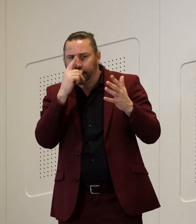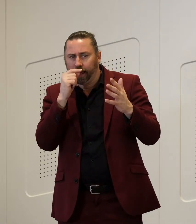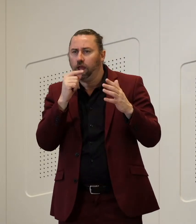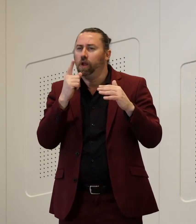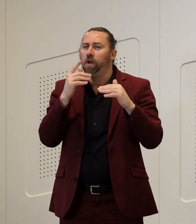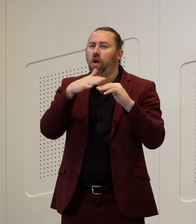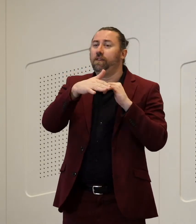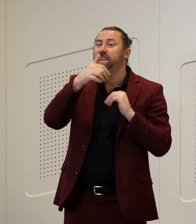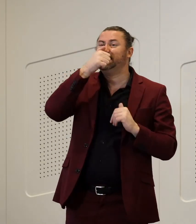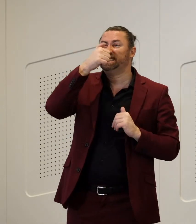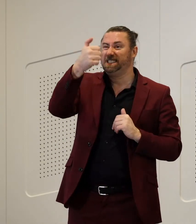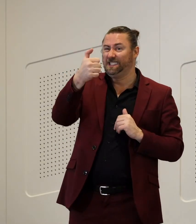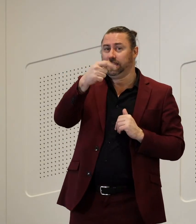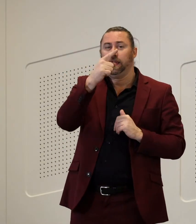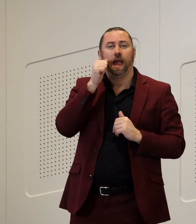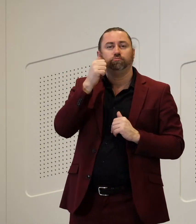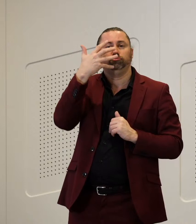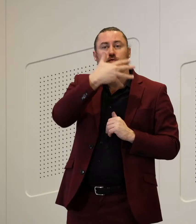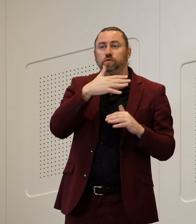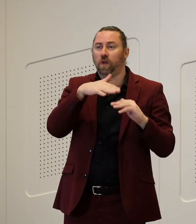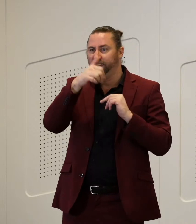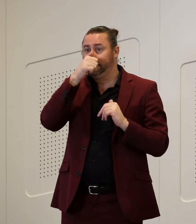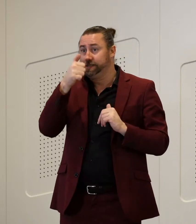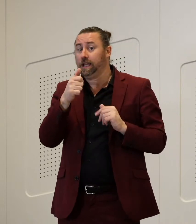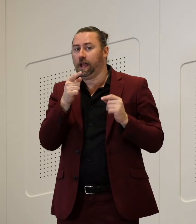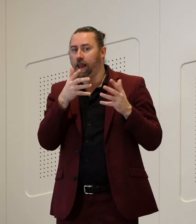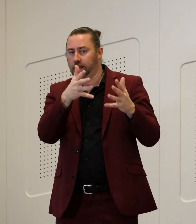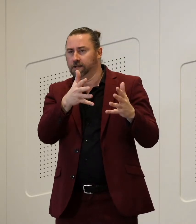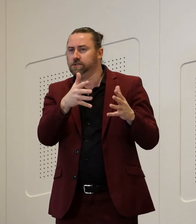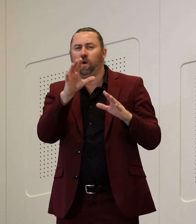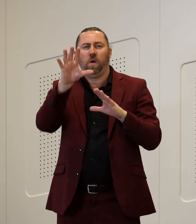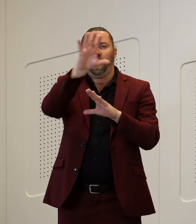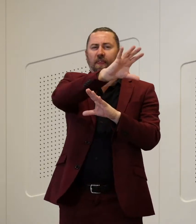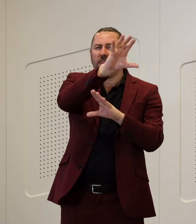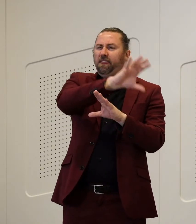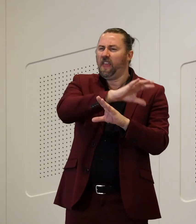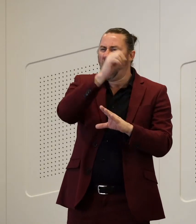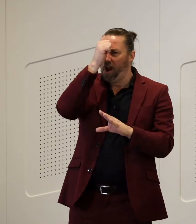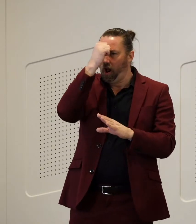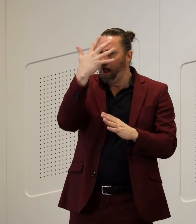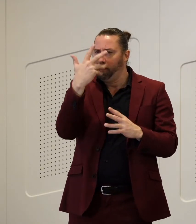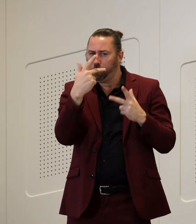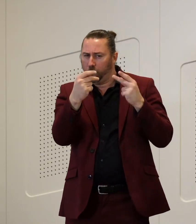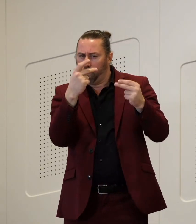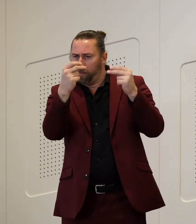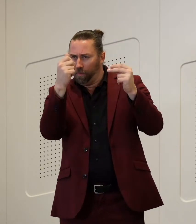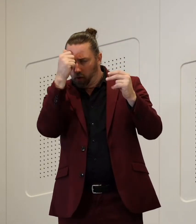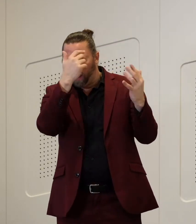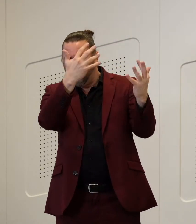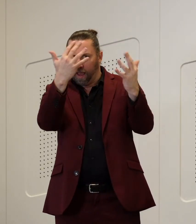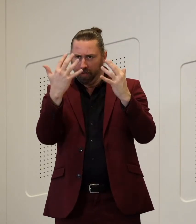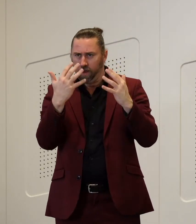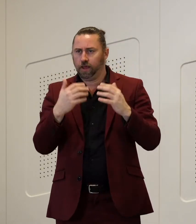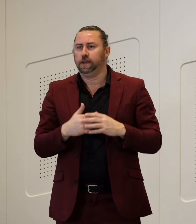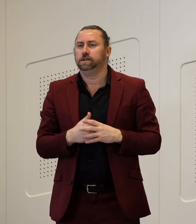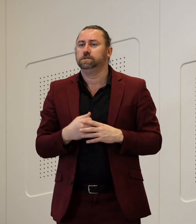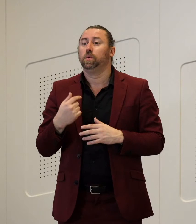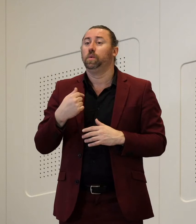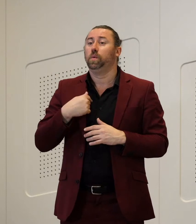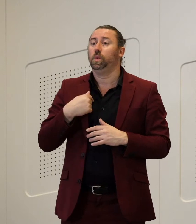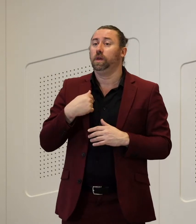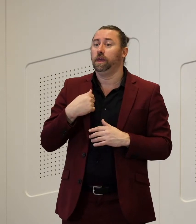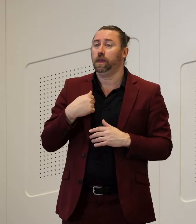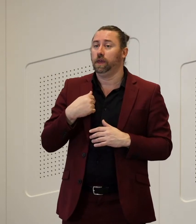who are 16 and older, they know their population base and they know how many vaccines they've done. And when we have